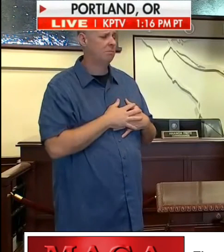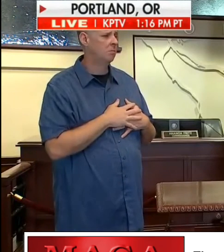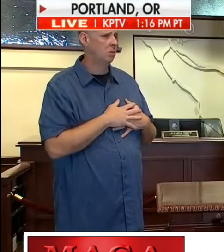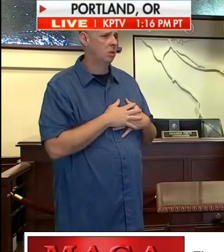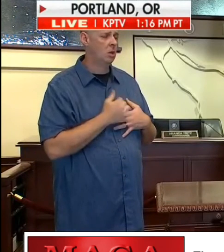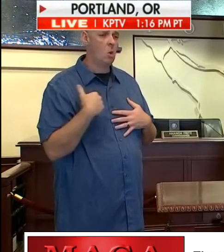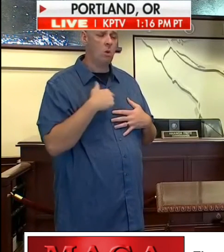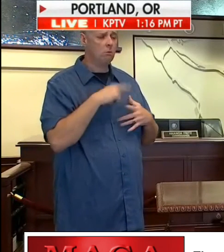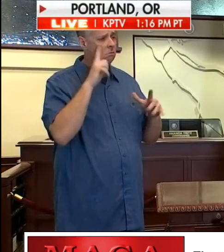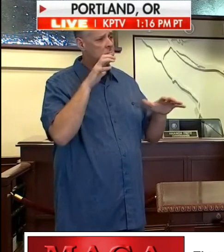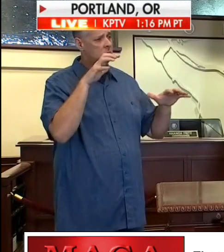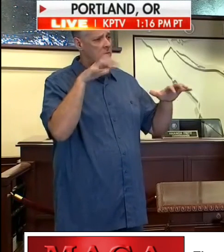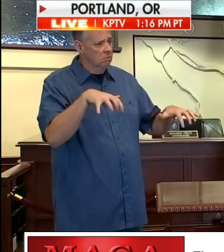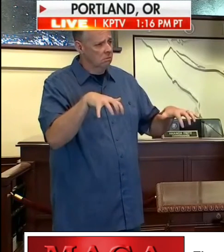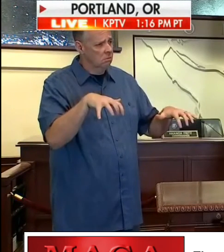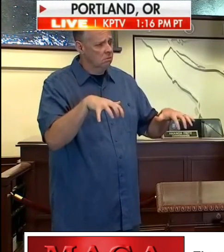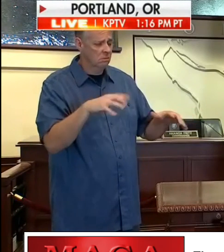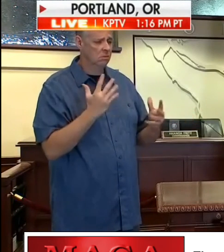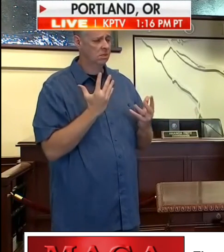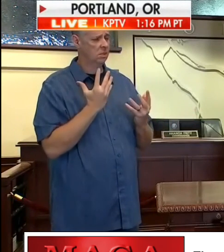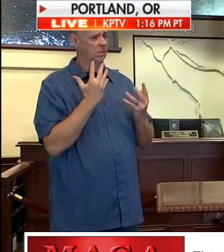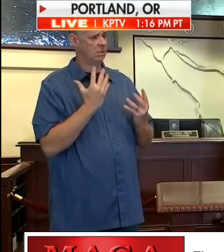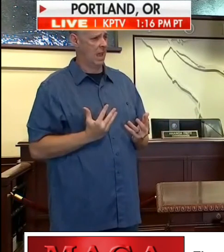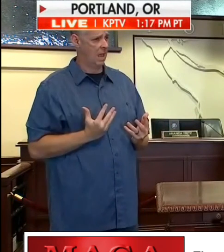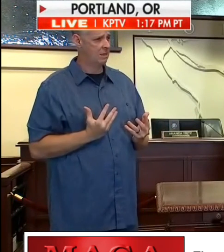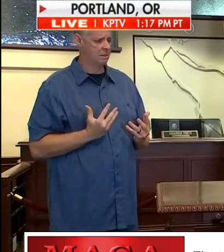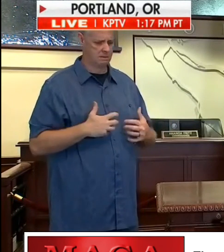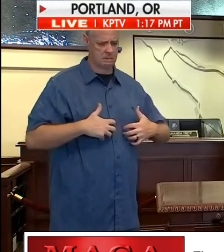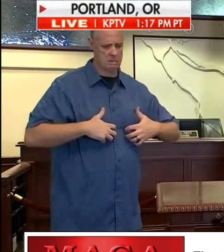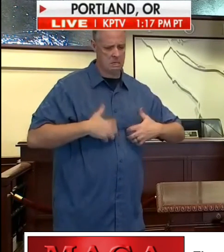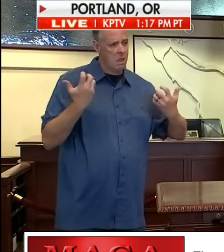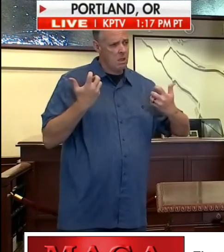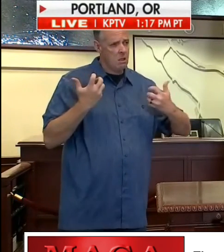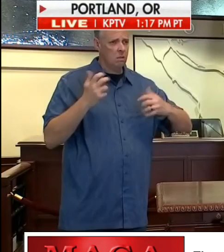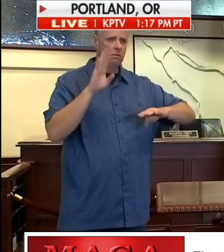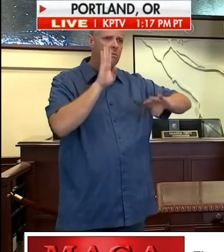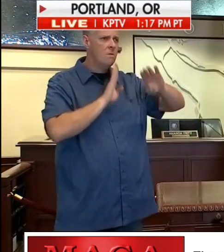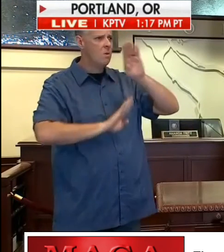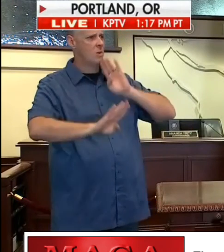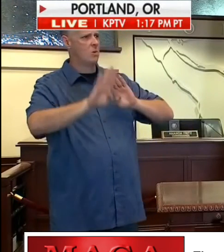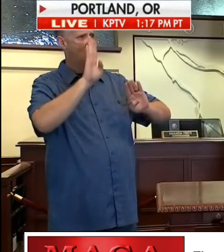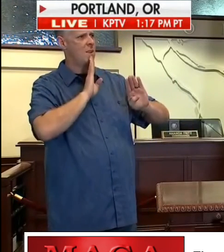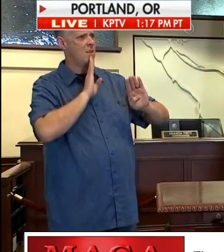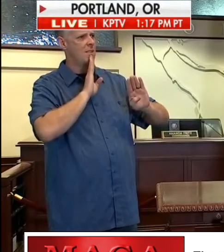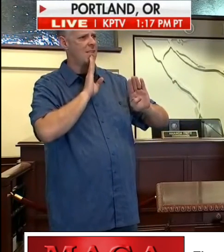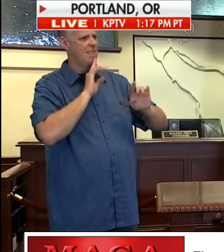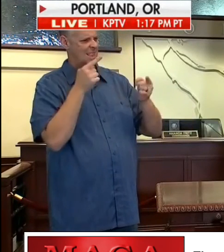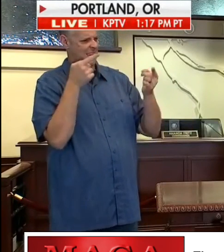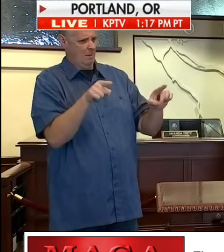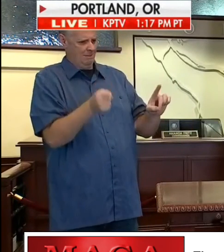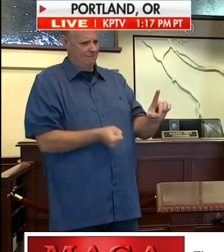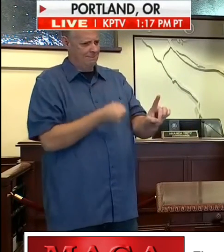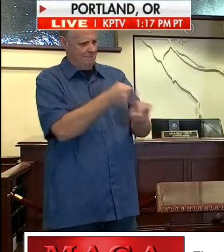are stunned and saddened, angry and frustrated that this happened in our